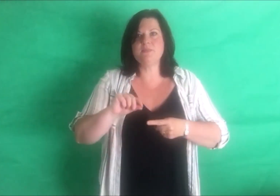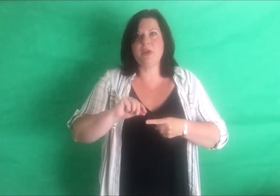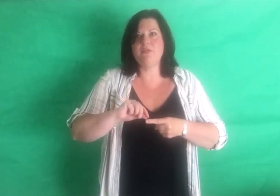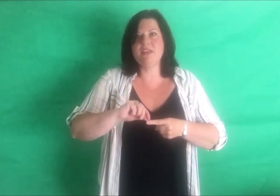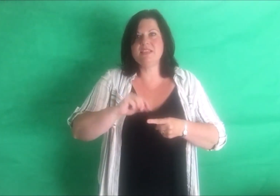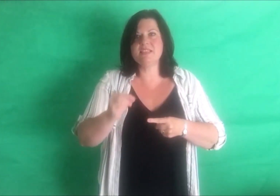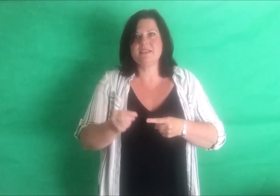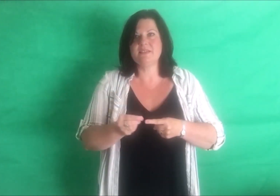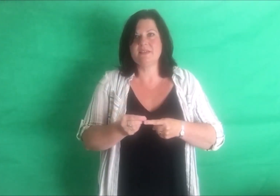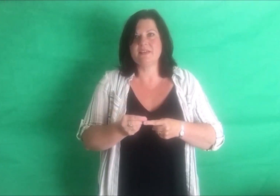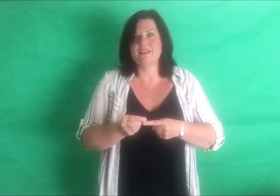Gooseberries